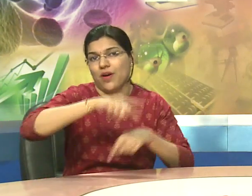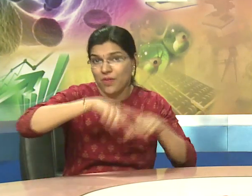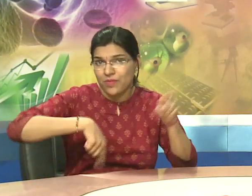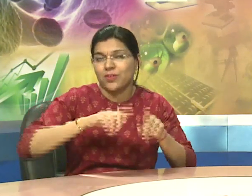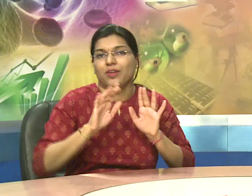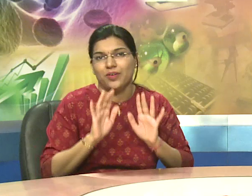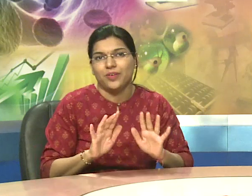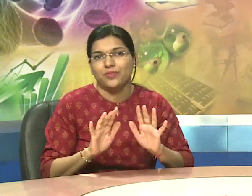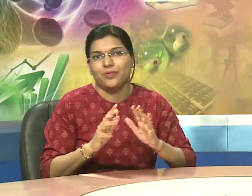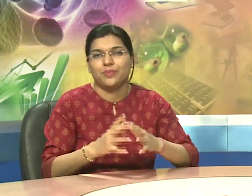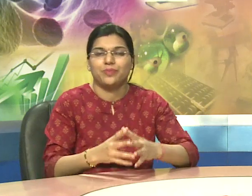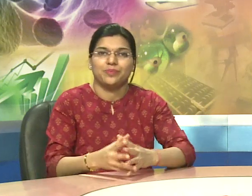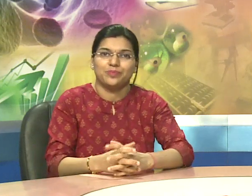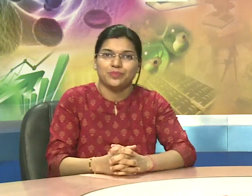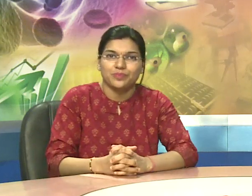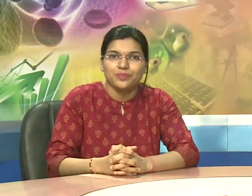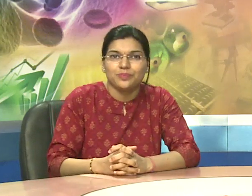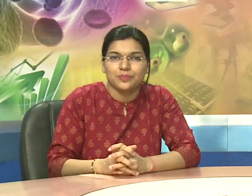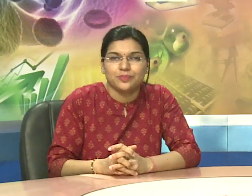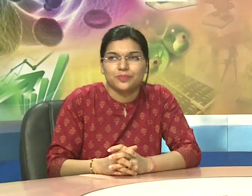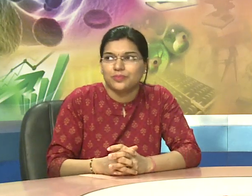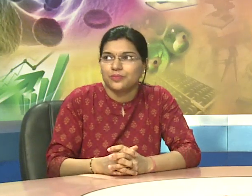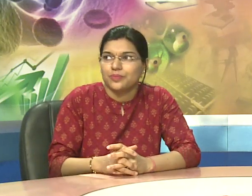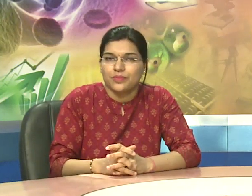There is different advantage of these three transports.